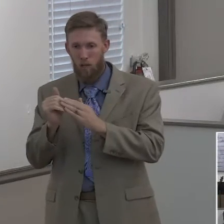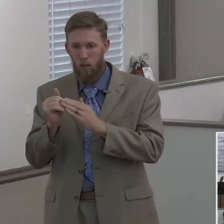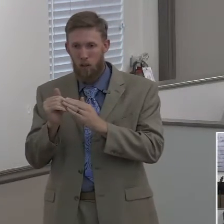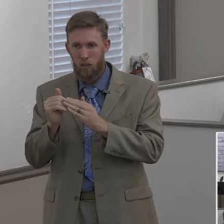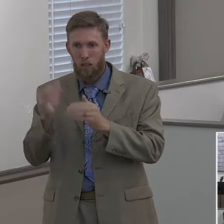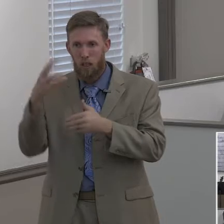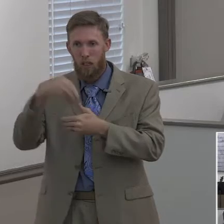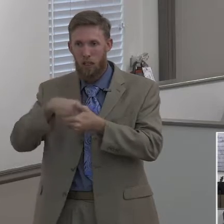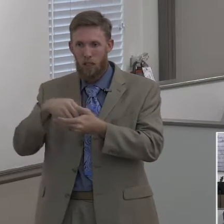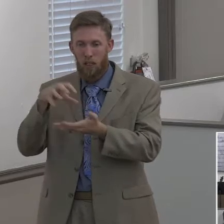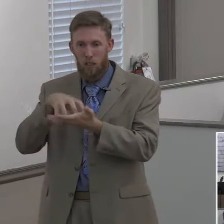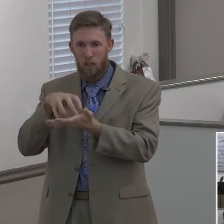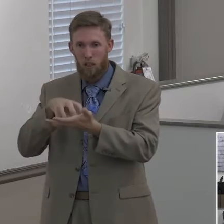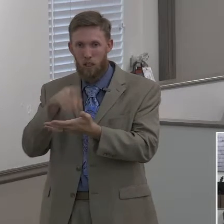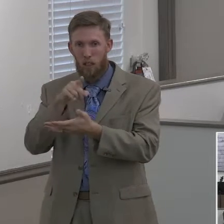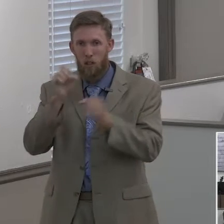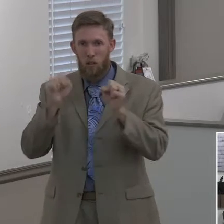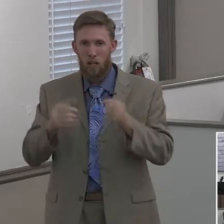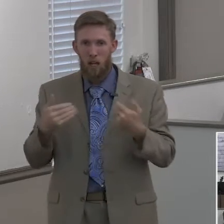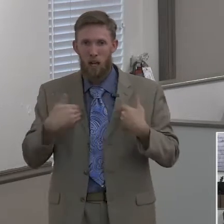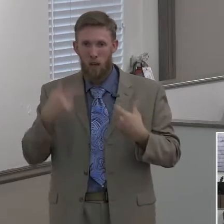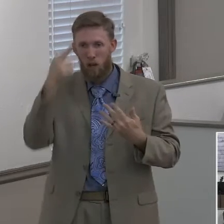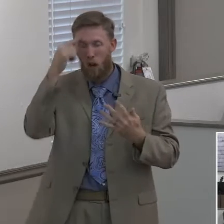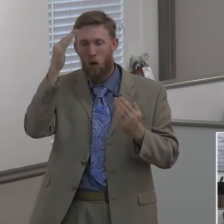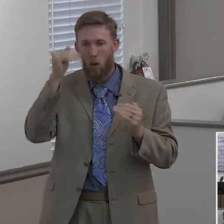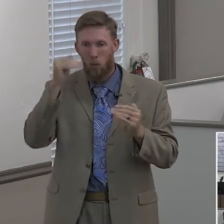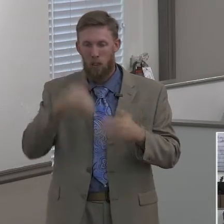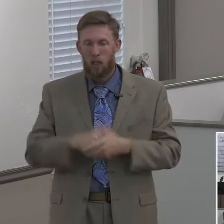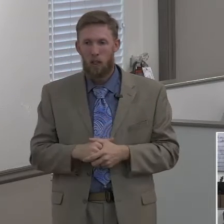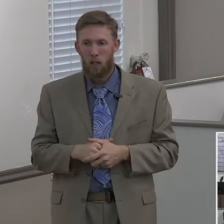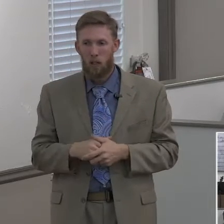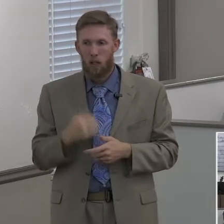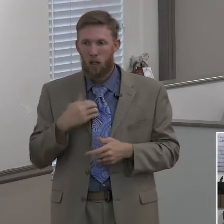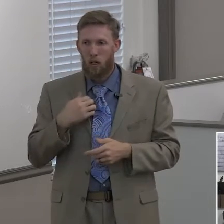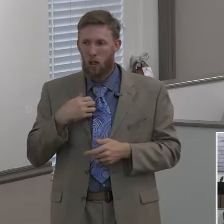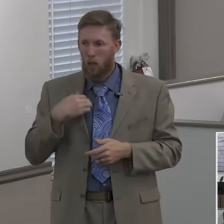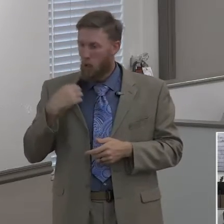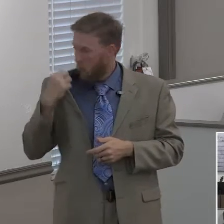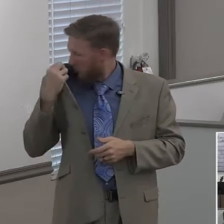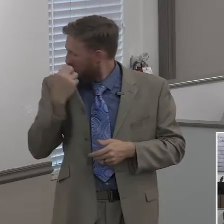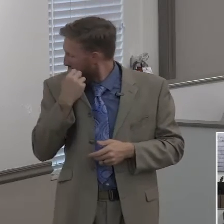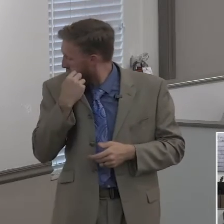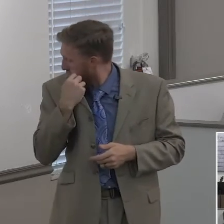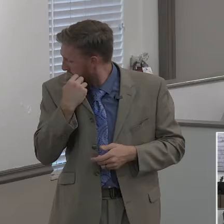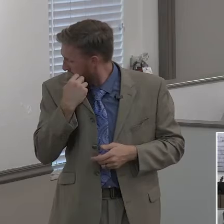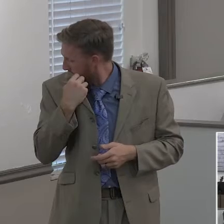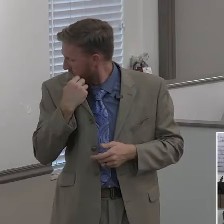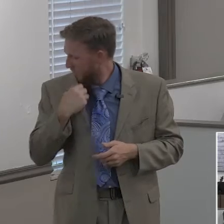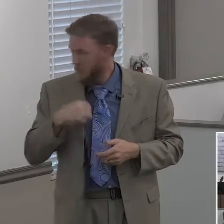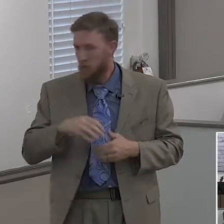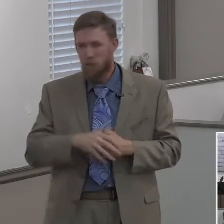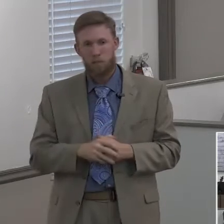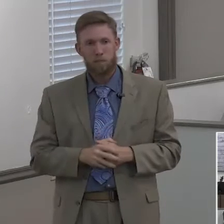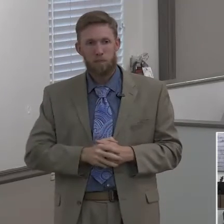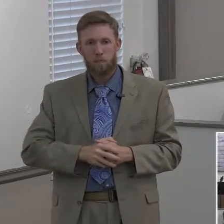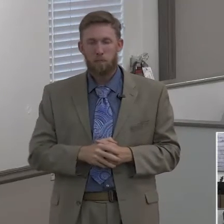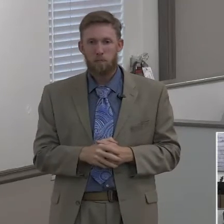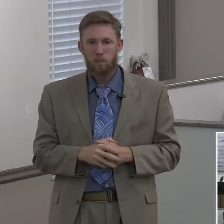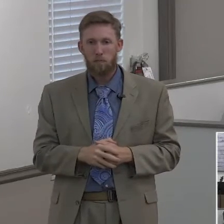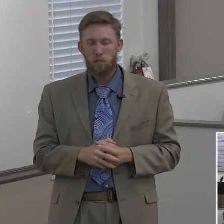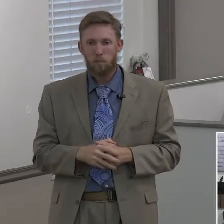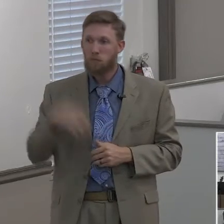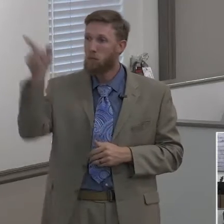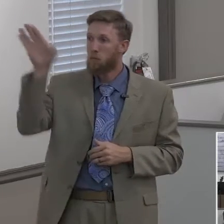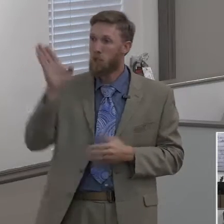comfort of the Scriptures that you might have hope. And one of the things that we try to get across to people is